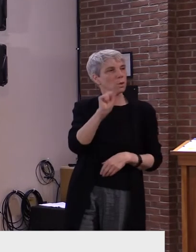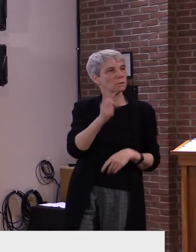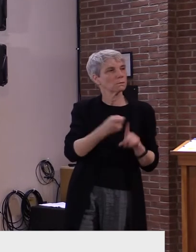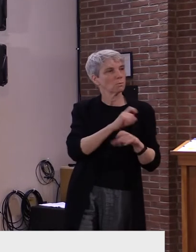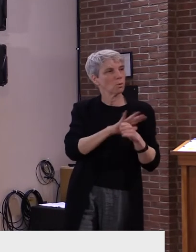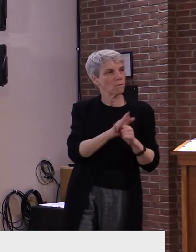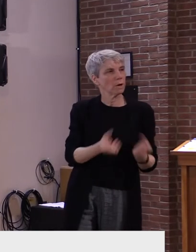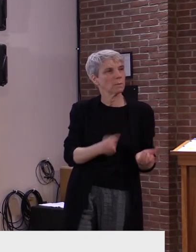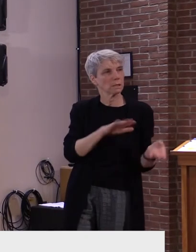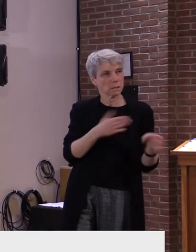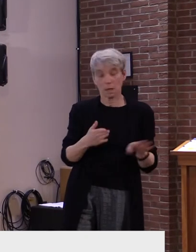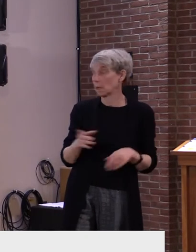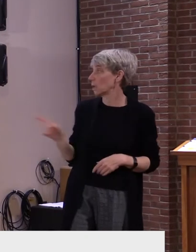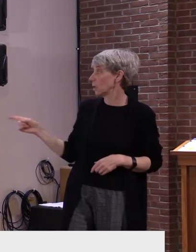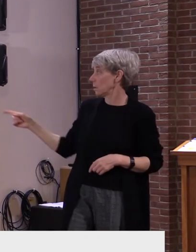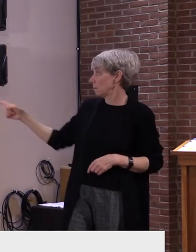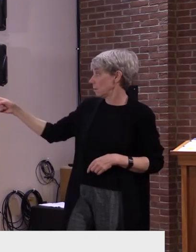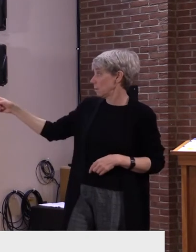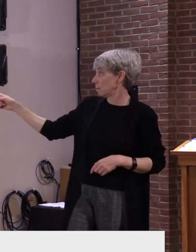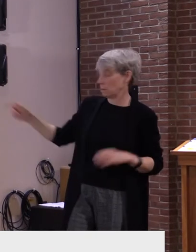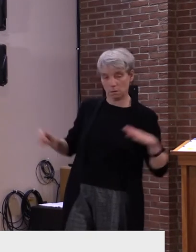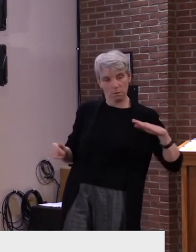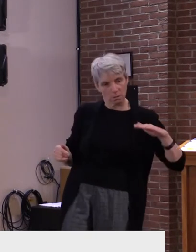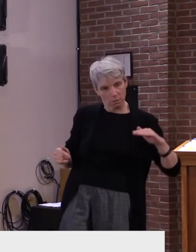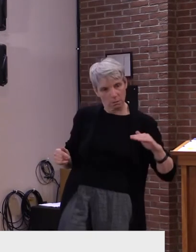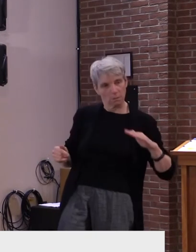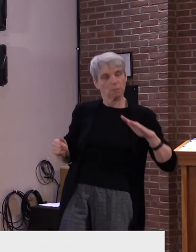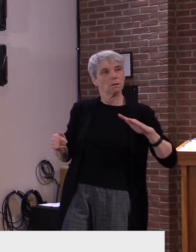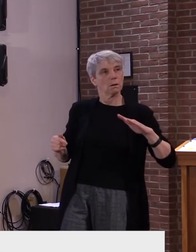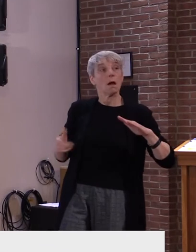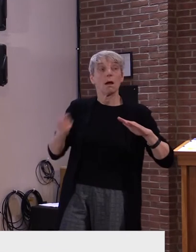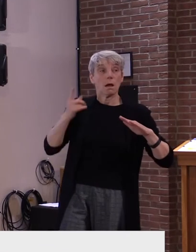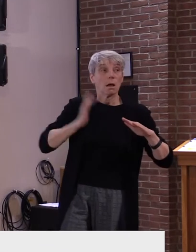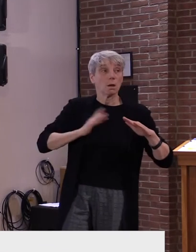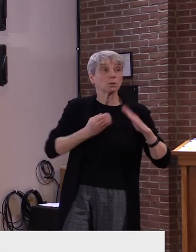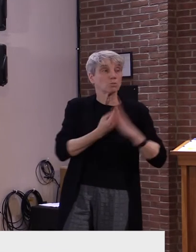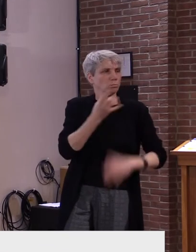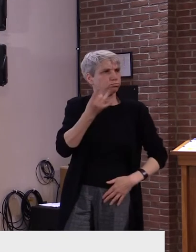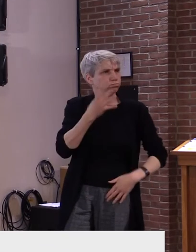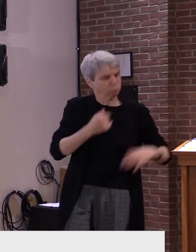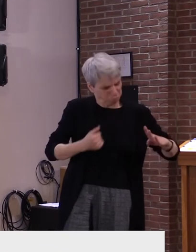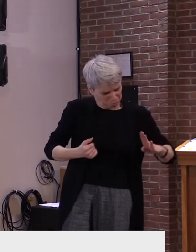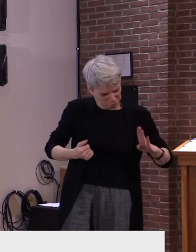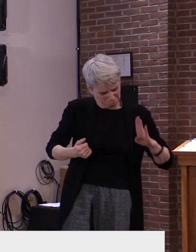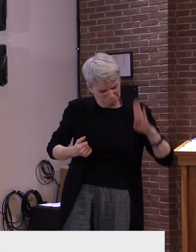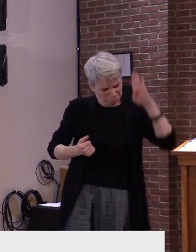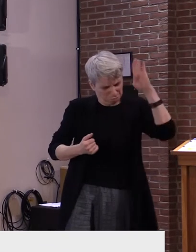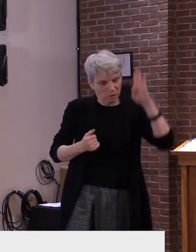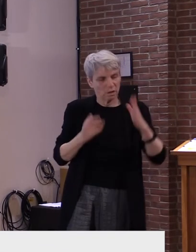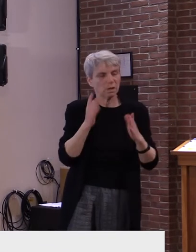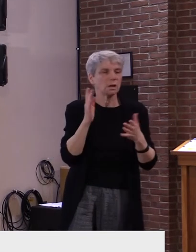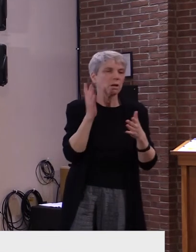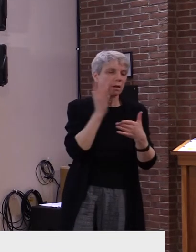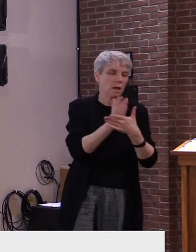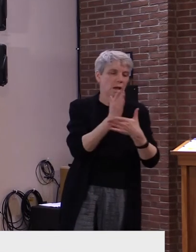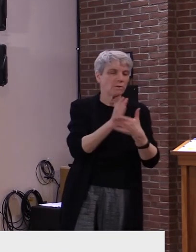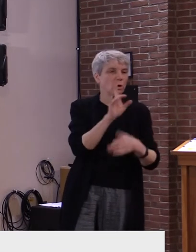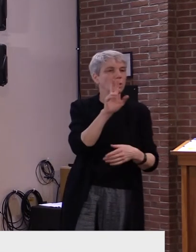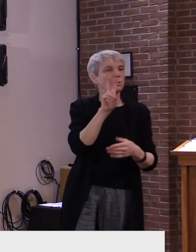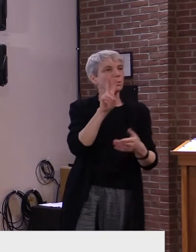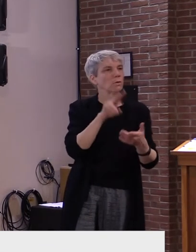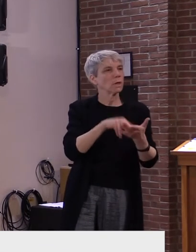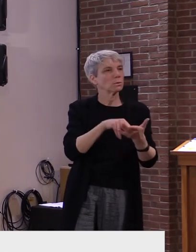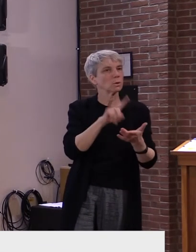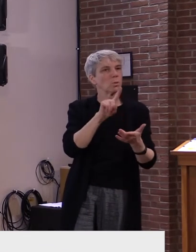uptick in deaths more recently but it is different than the spring when we're averaging about 2100 deaths a day at its